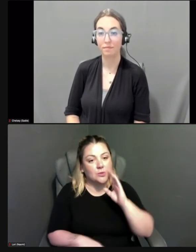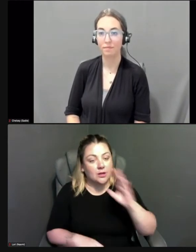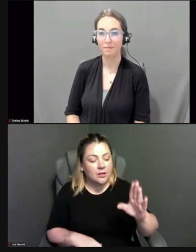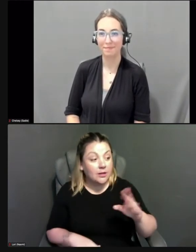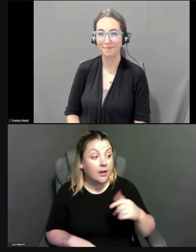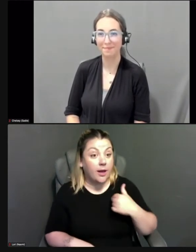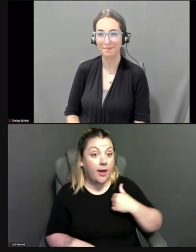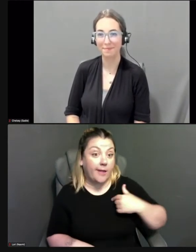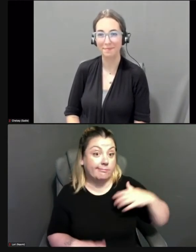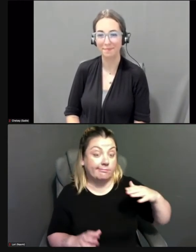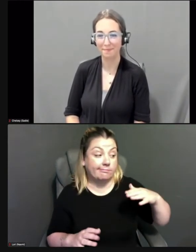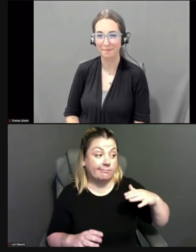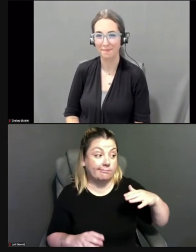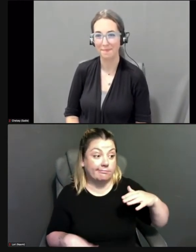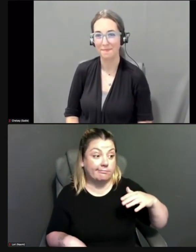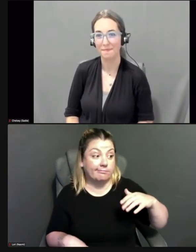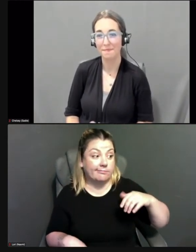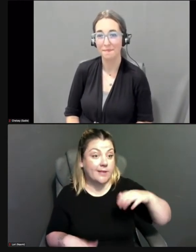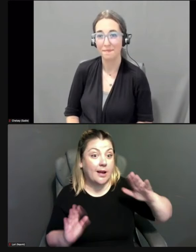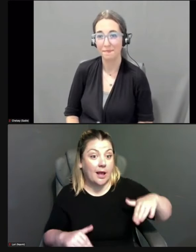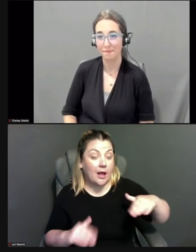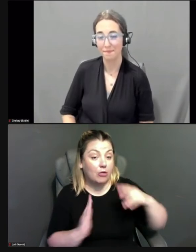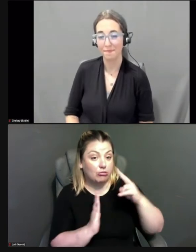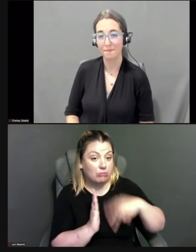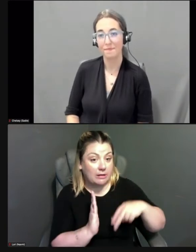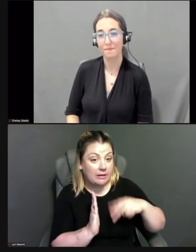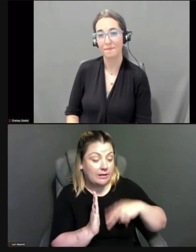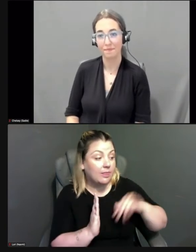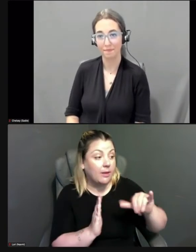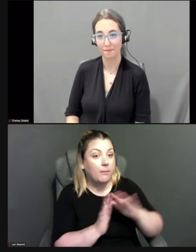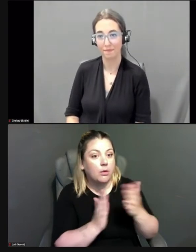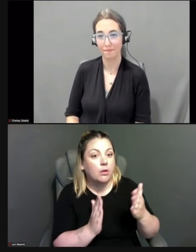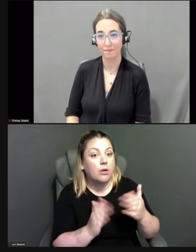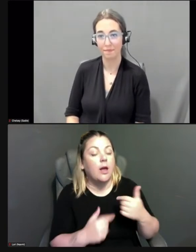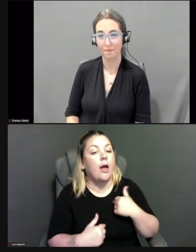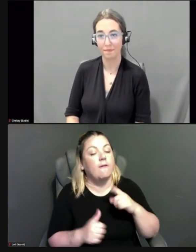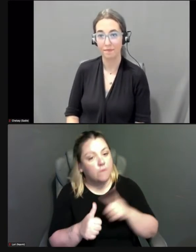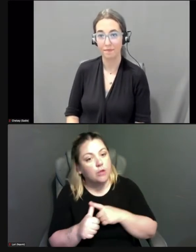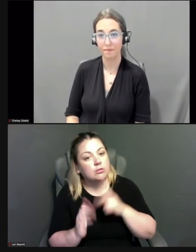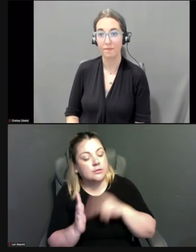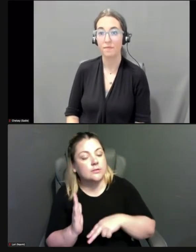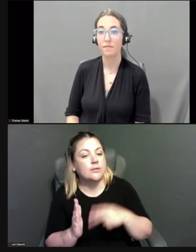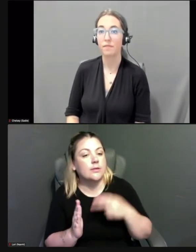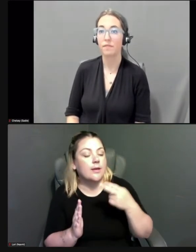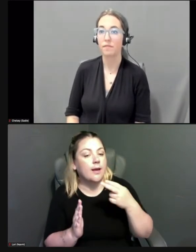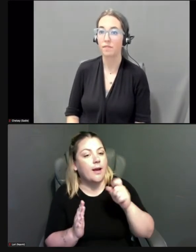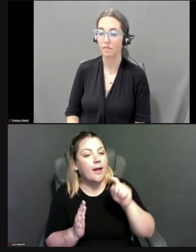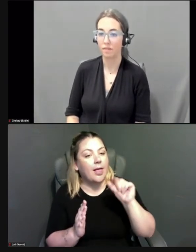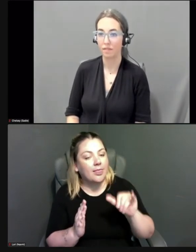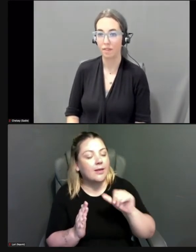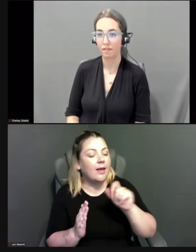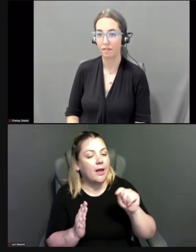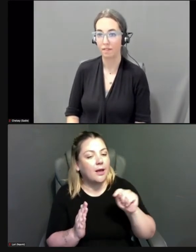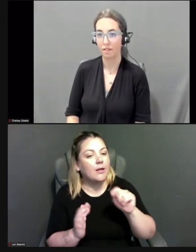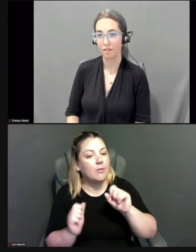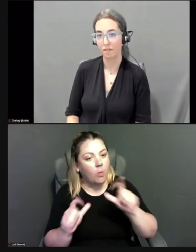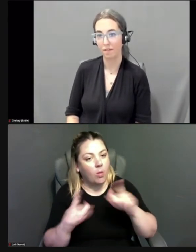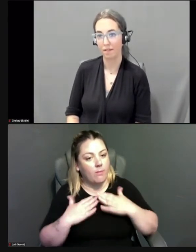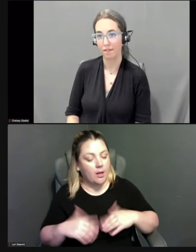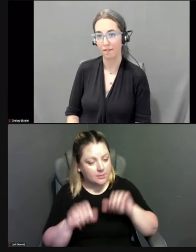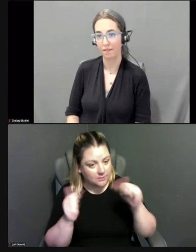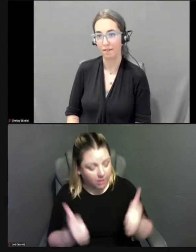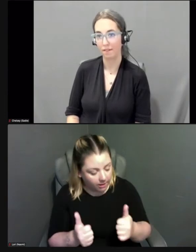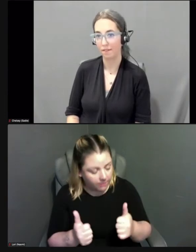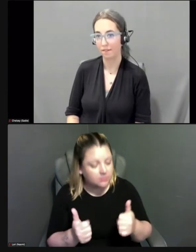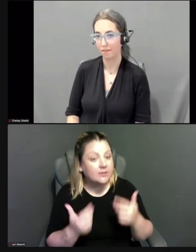I was like pretty on board with health at every size already, and so I read it, and it was more like confirmation of everything that I had learned